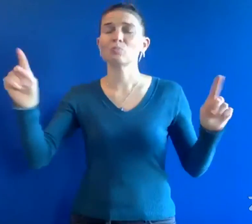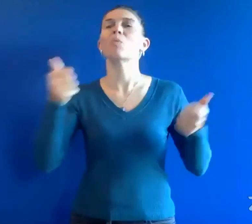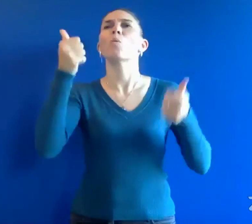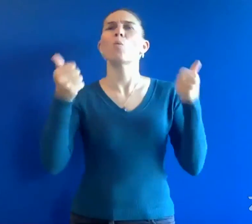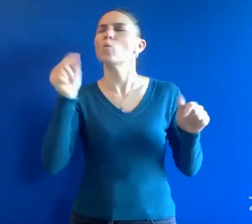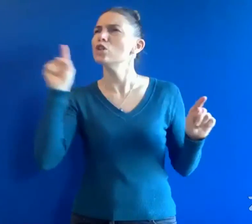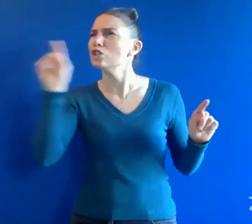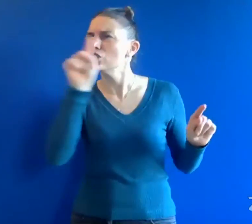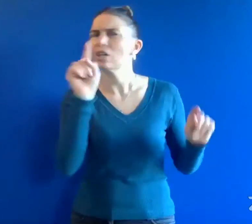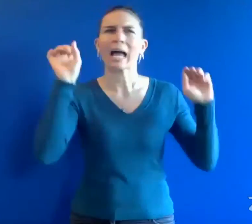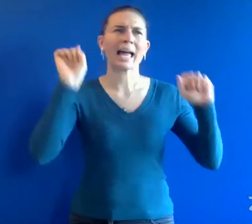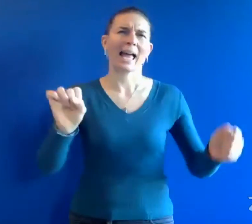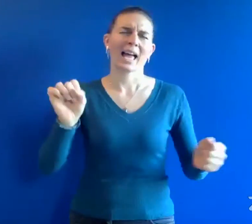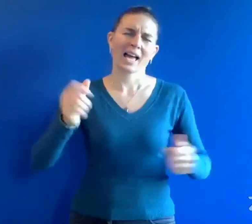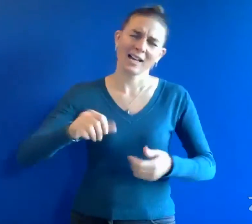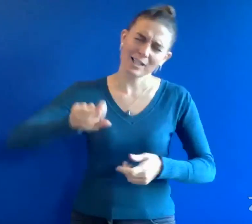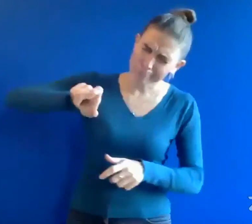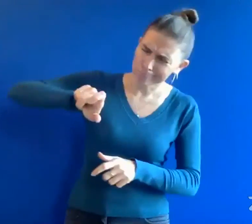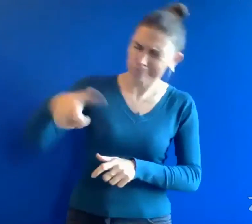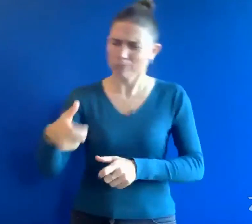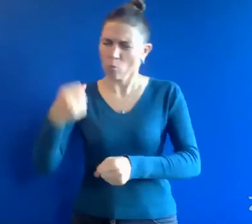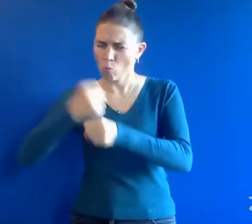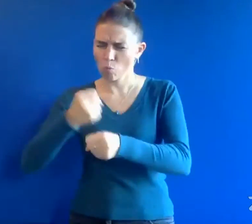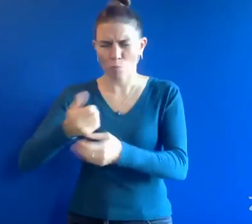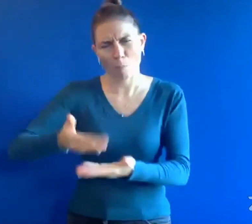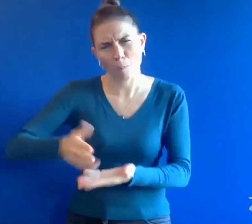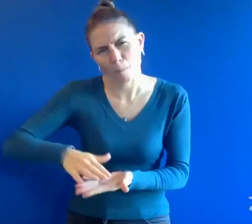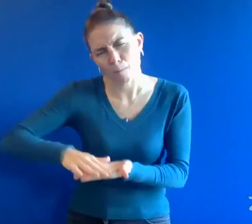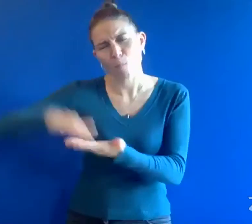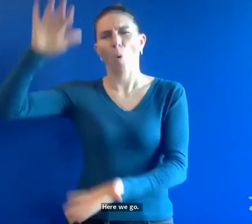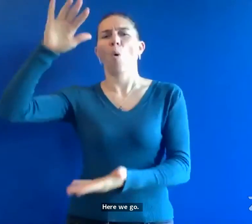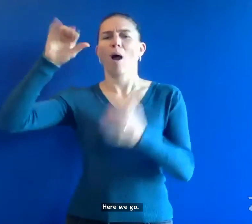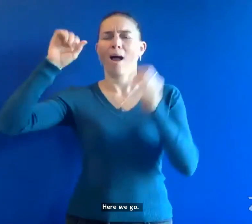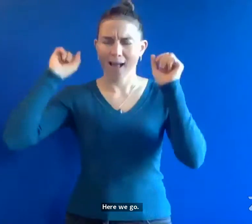with disabilities to go abroad? And here we have multiple choice.